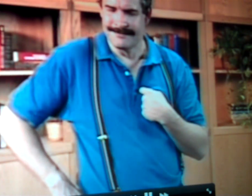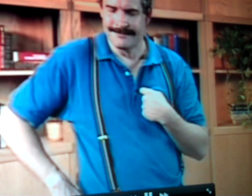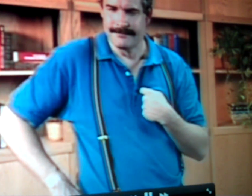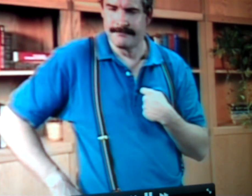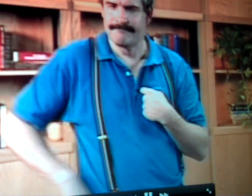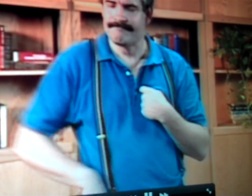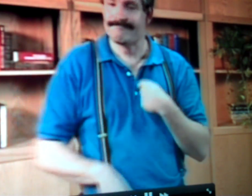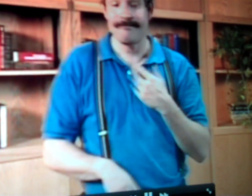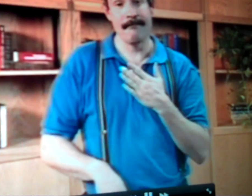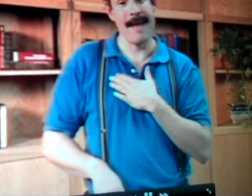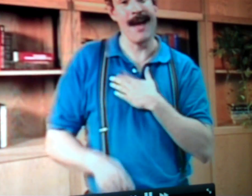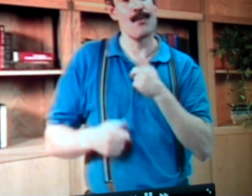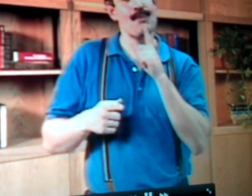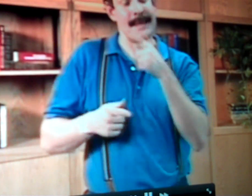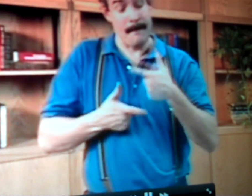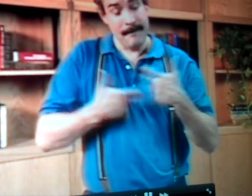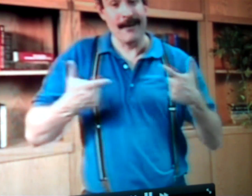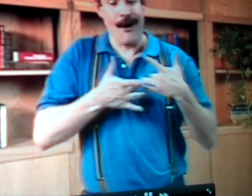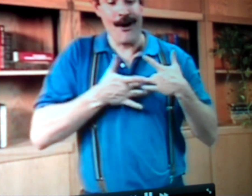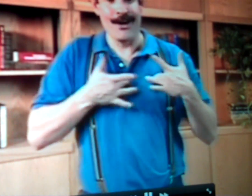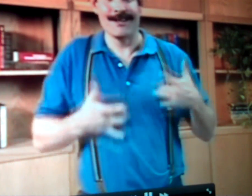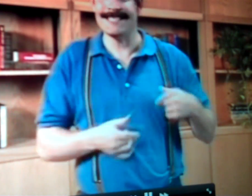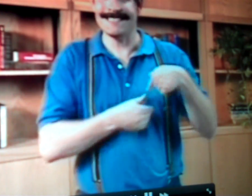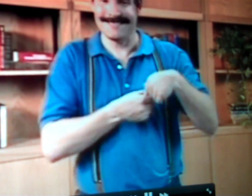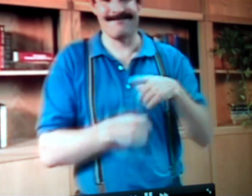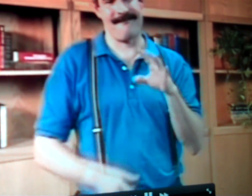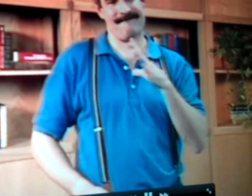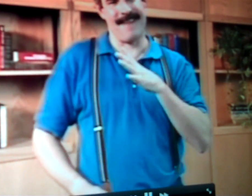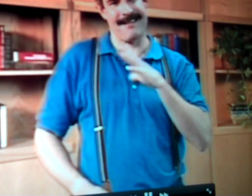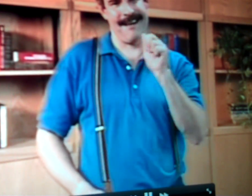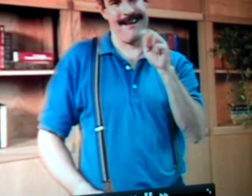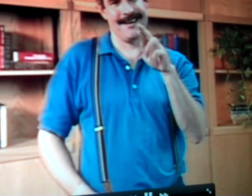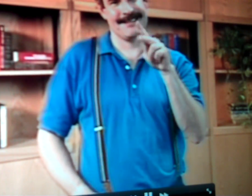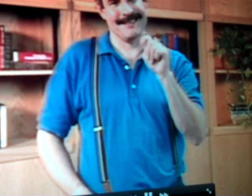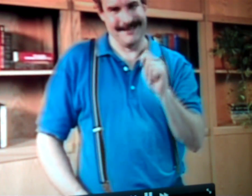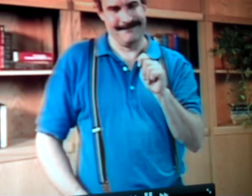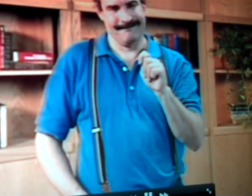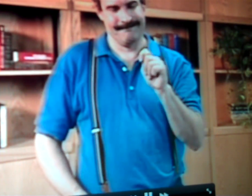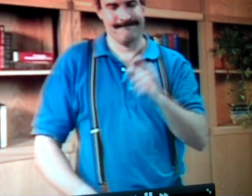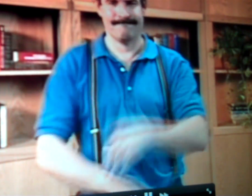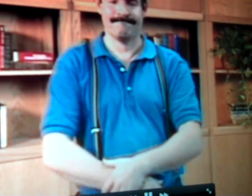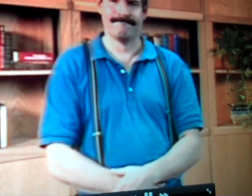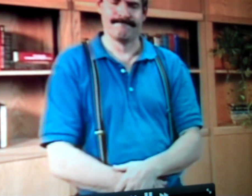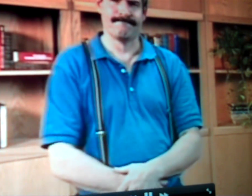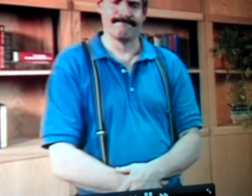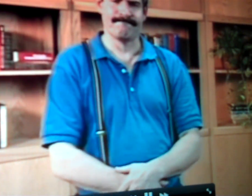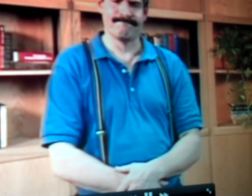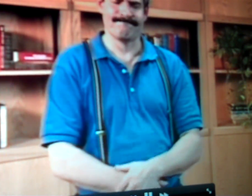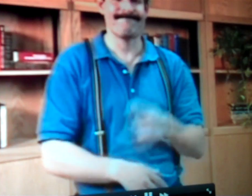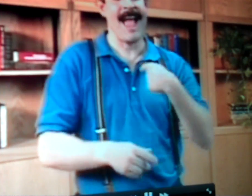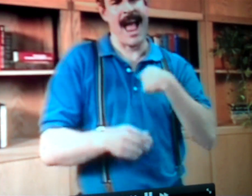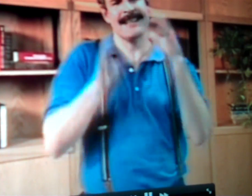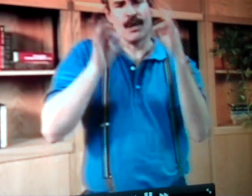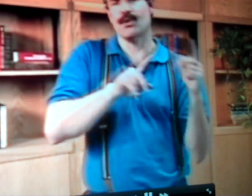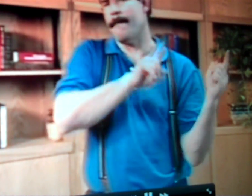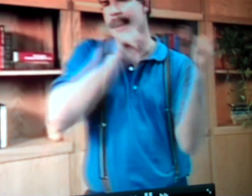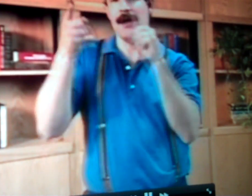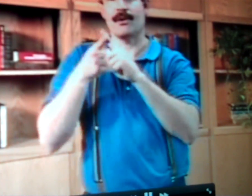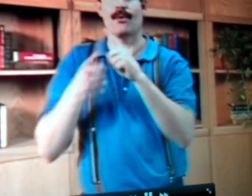I thought that I could maybe teach theater, but then I wasn't sure if that was really what I wanted to do. but I really had a passion, a big heart